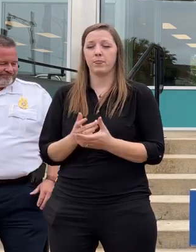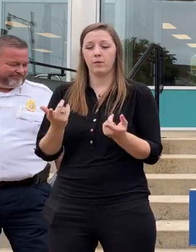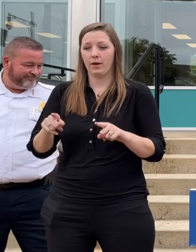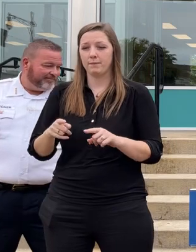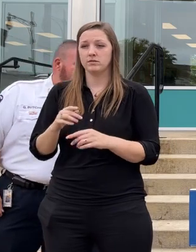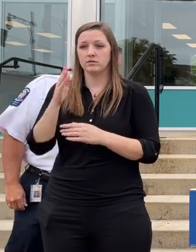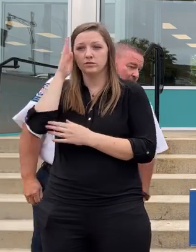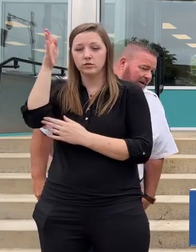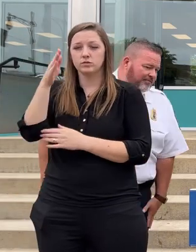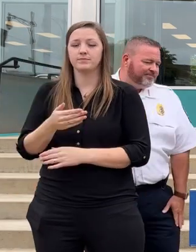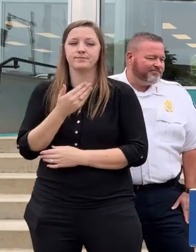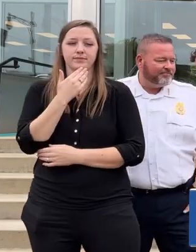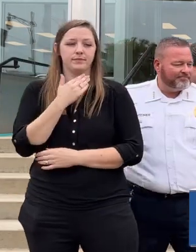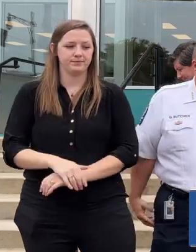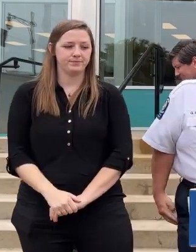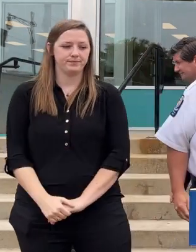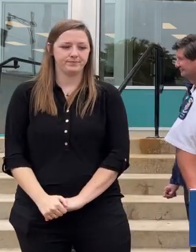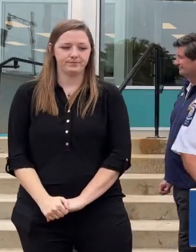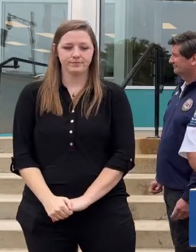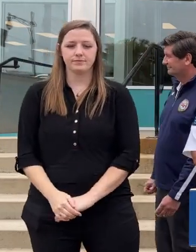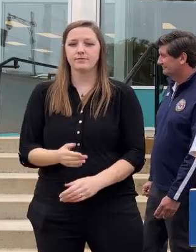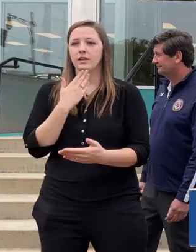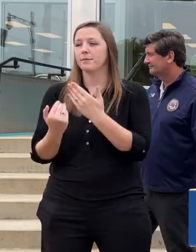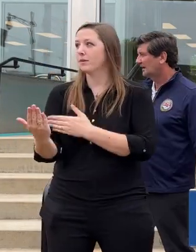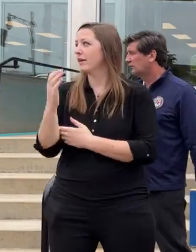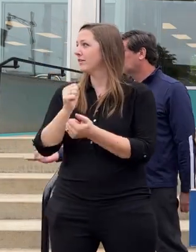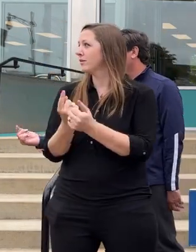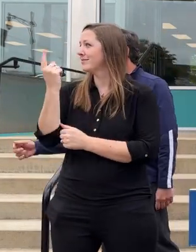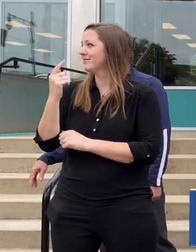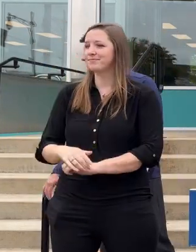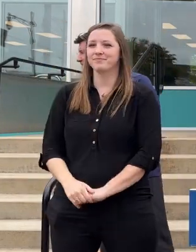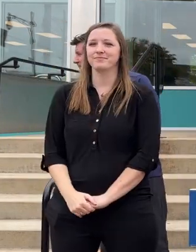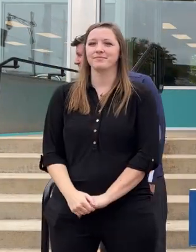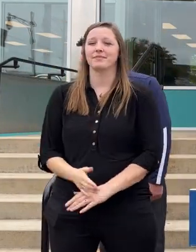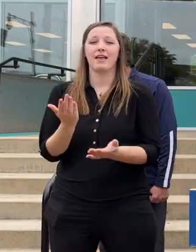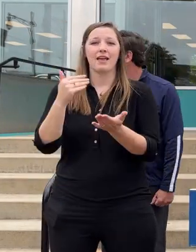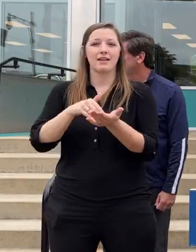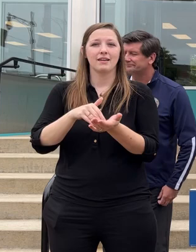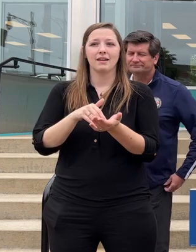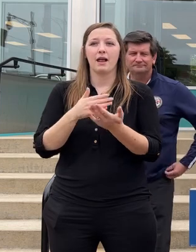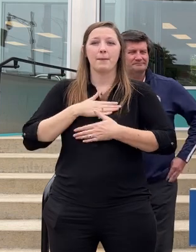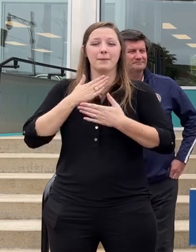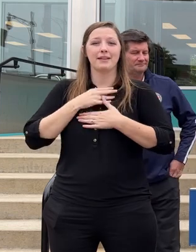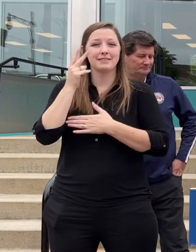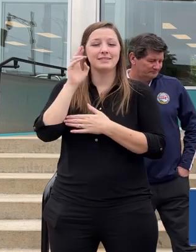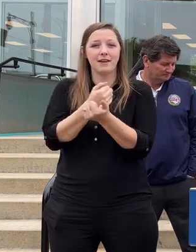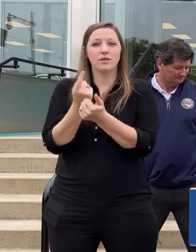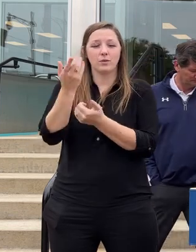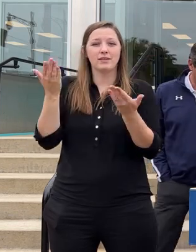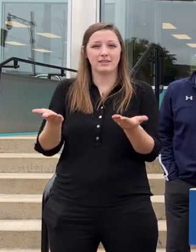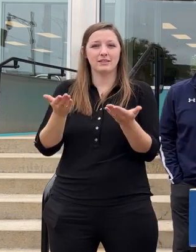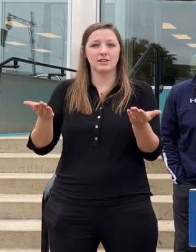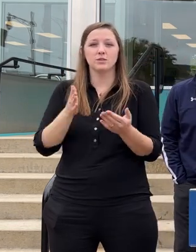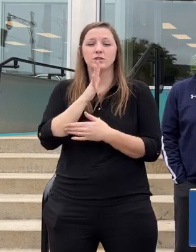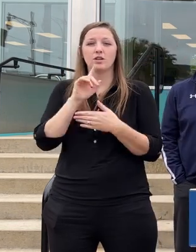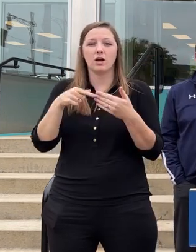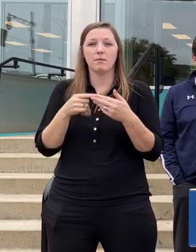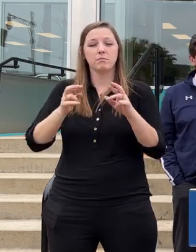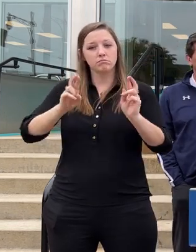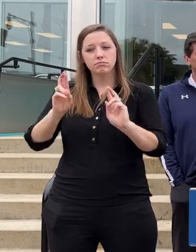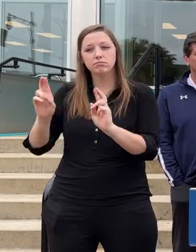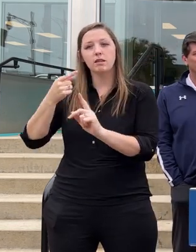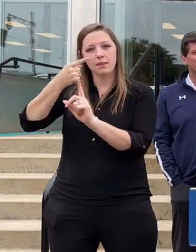Greg? Thank you, Mark. Good morning, everyone. Again, I'm glad to see everyone here as we talk about preparedness in the